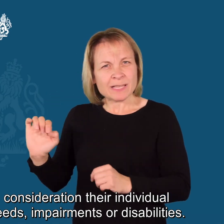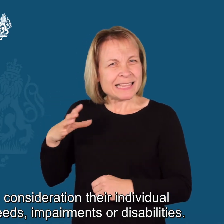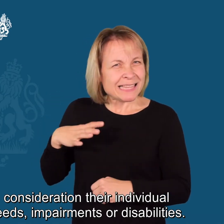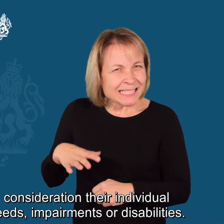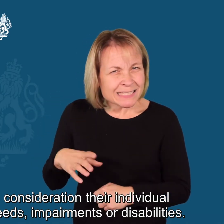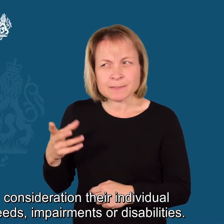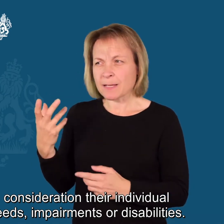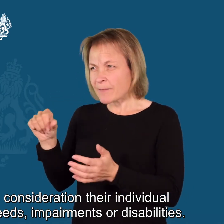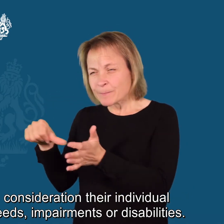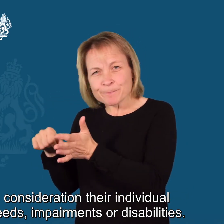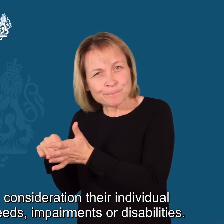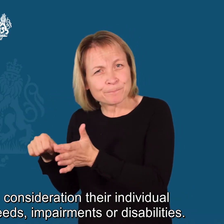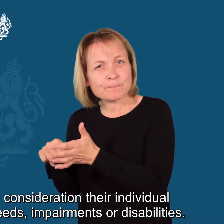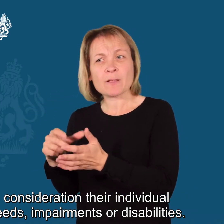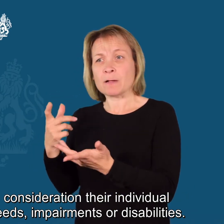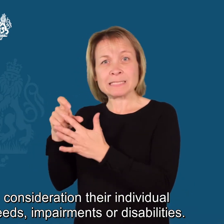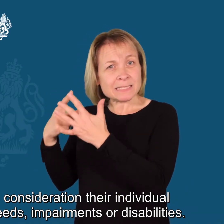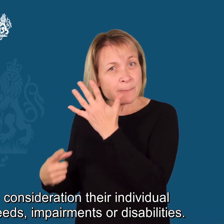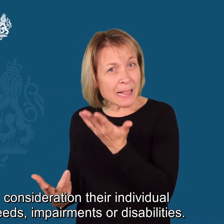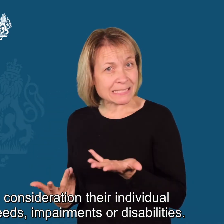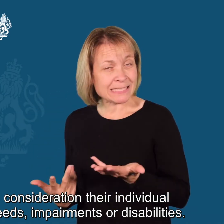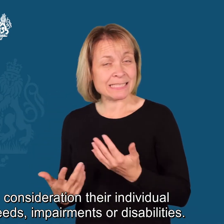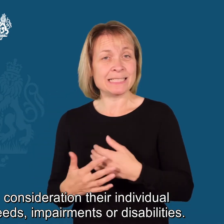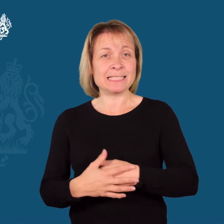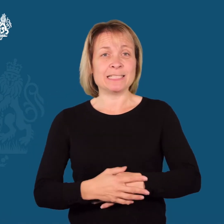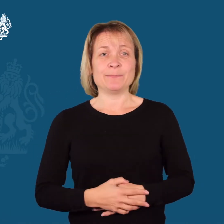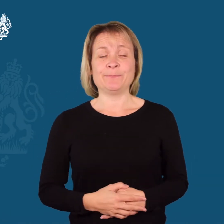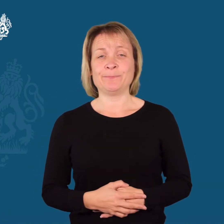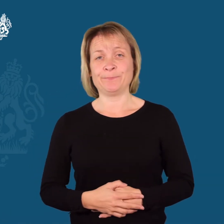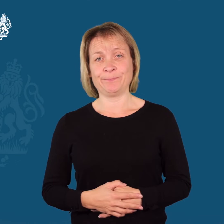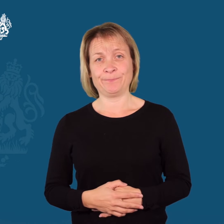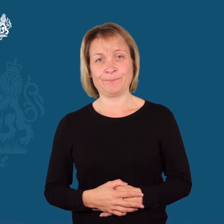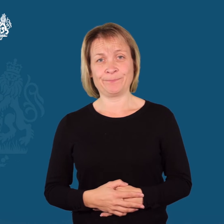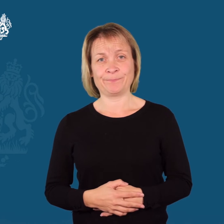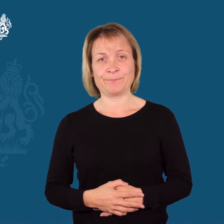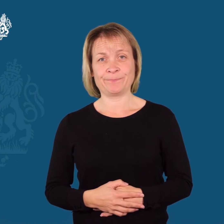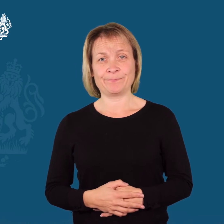taking into consideration their individual needs, impairments or disabilities.